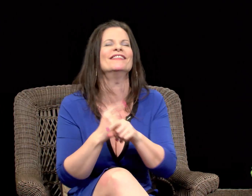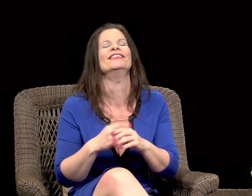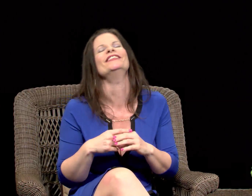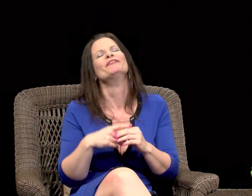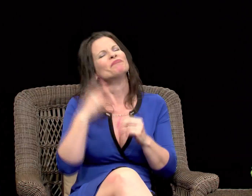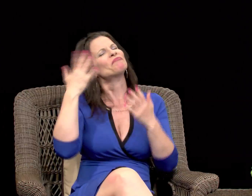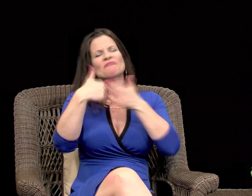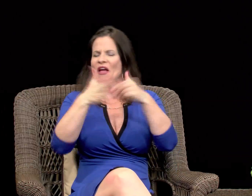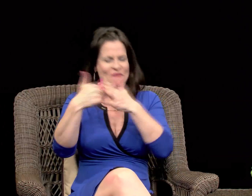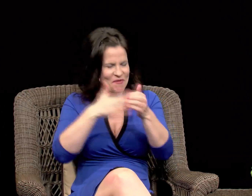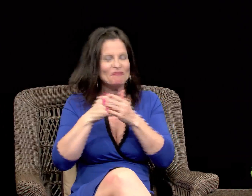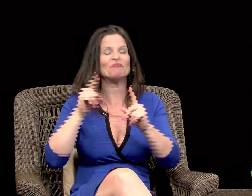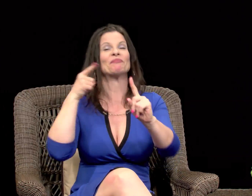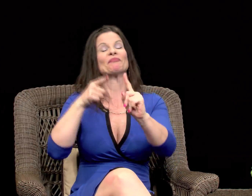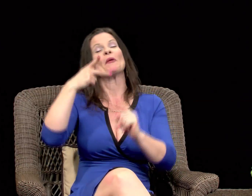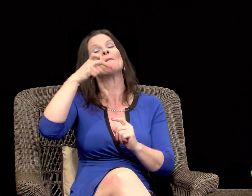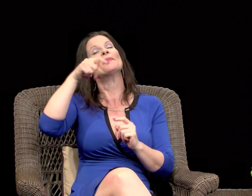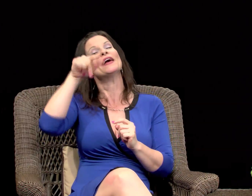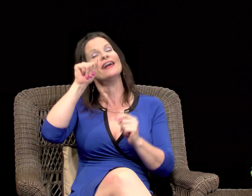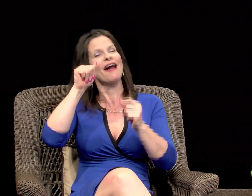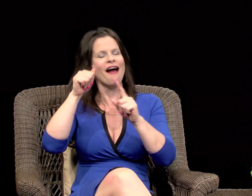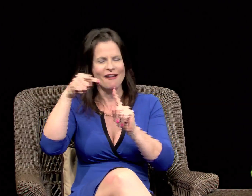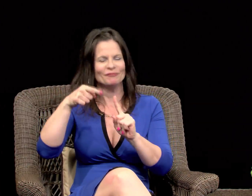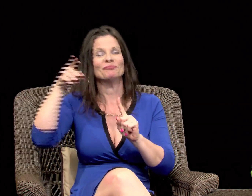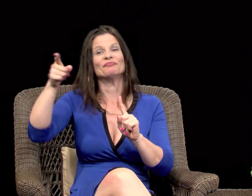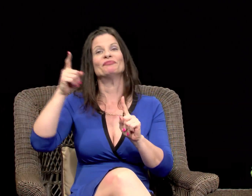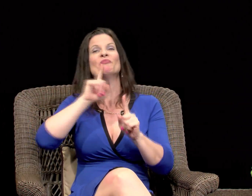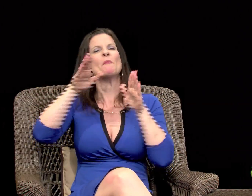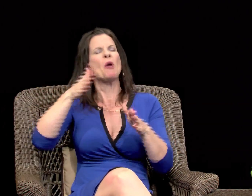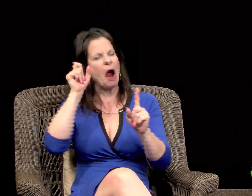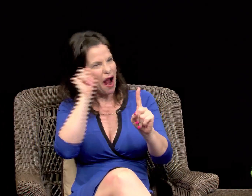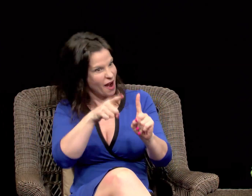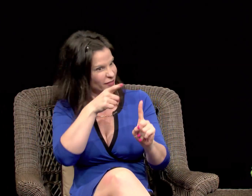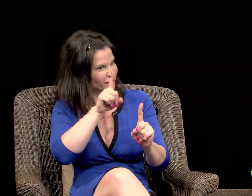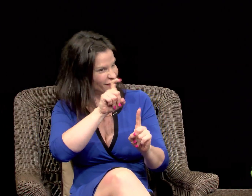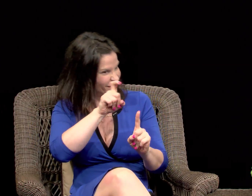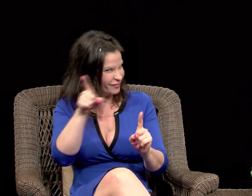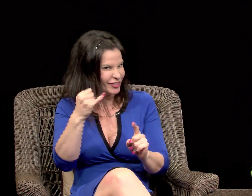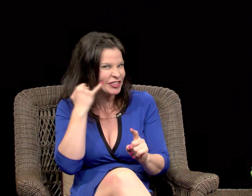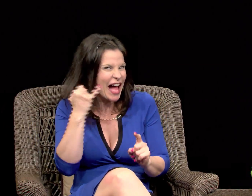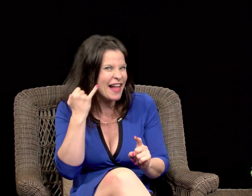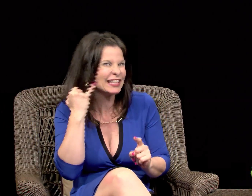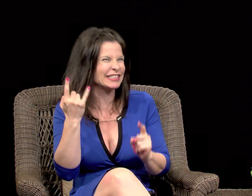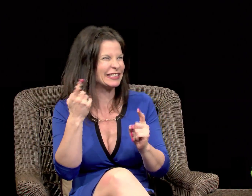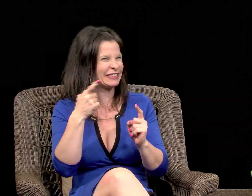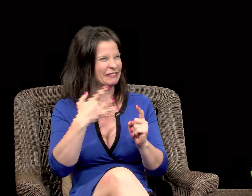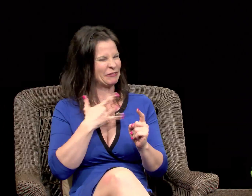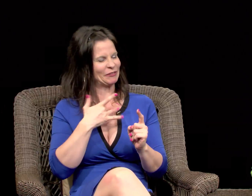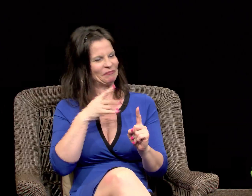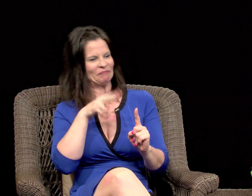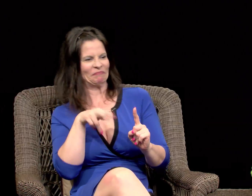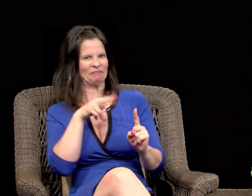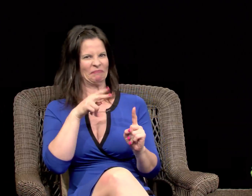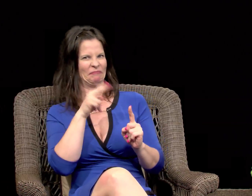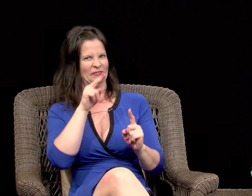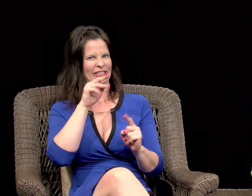it wrong. But luckily, I spelt it right. So, Peta, they asked her if her fiancé was